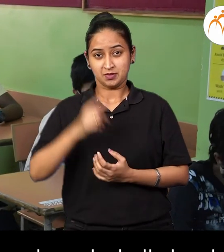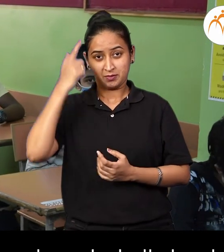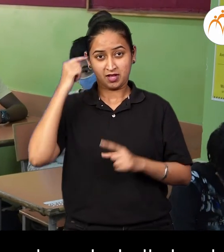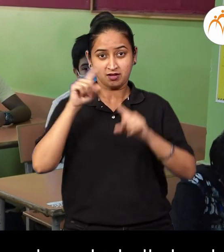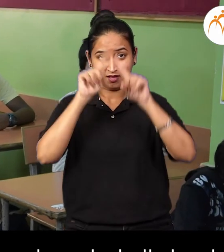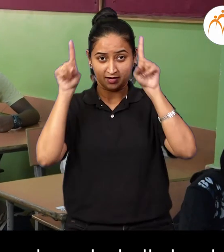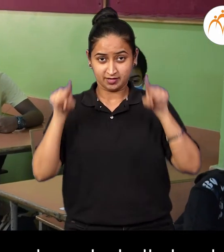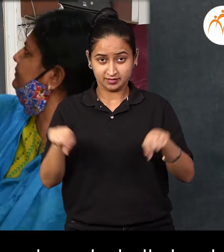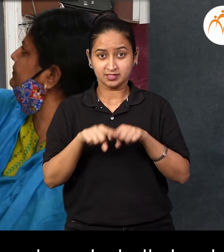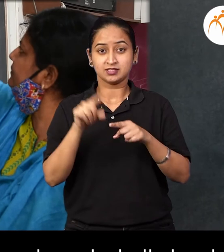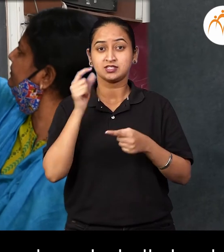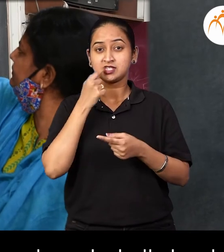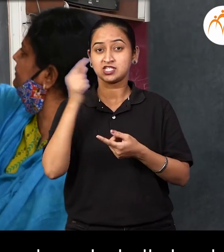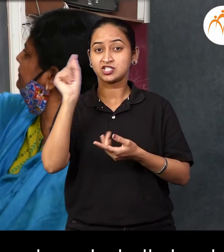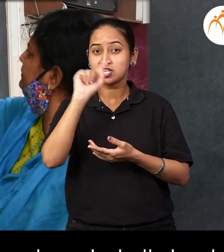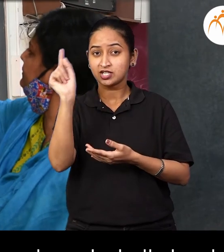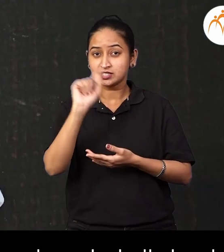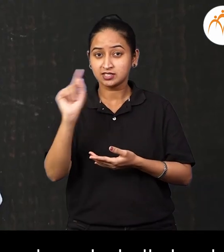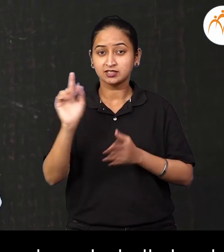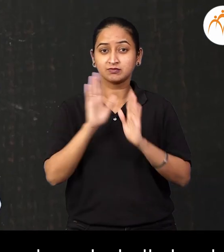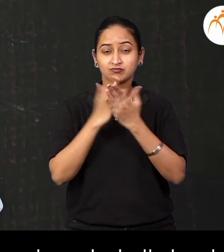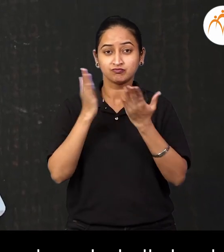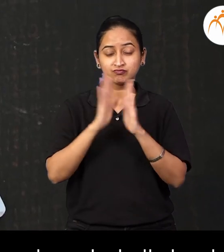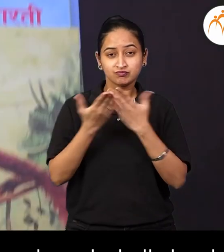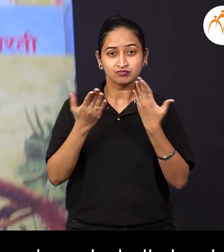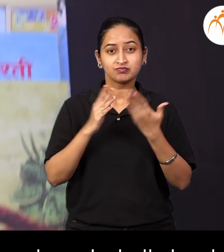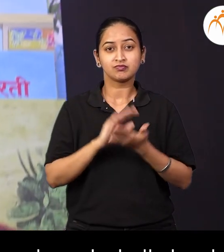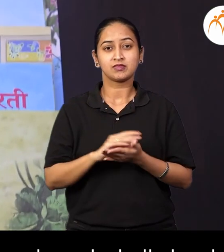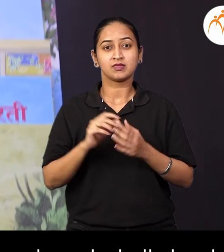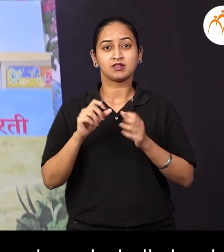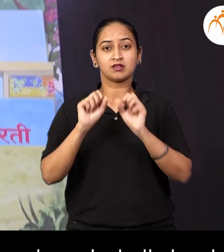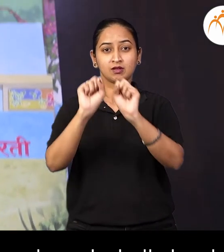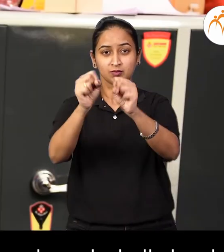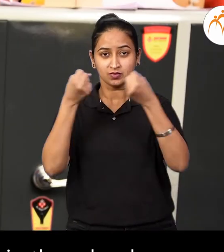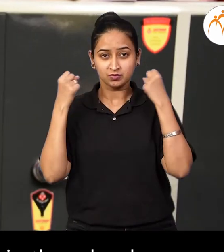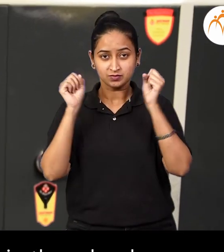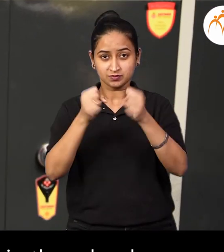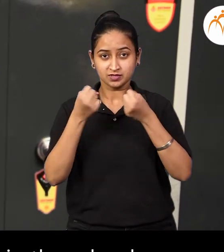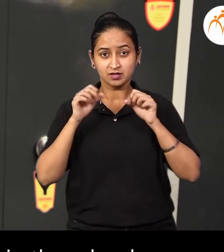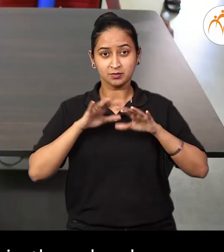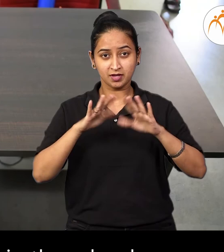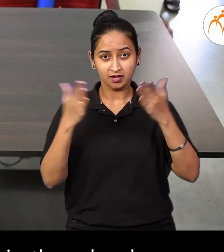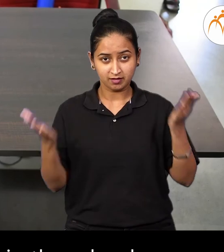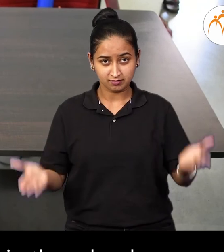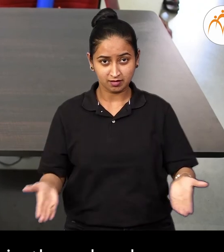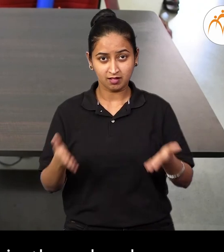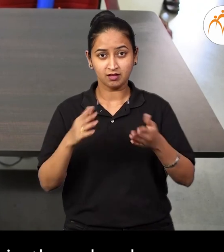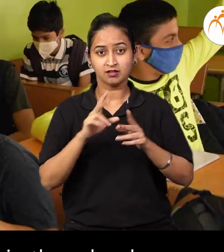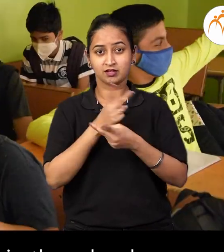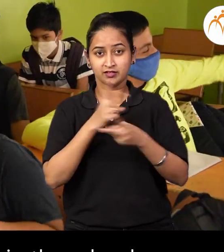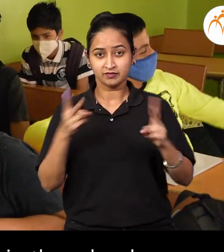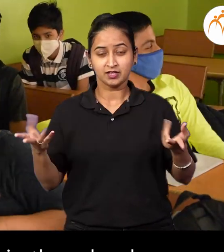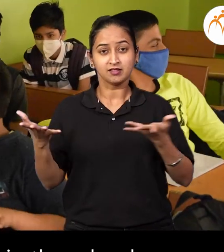things like board, chalk, books, cupboard, table